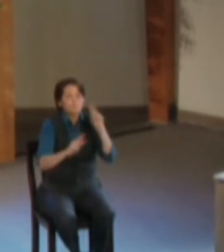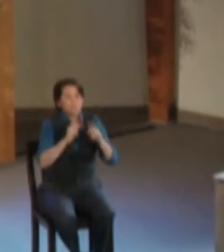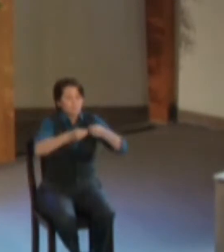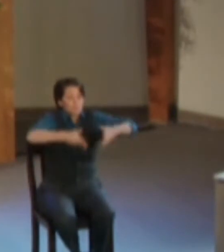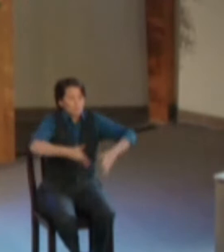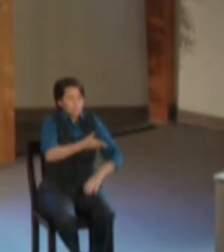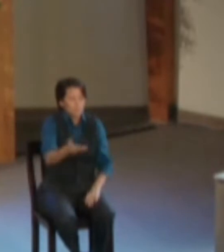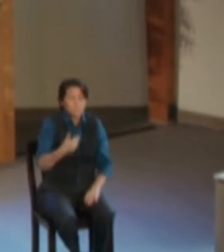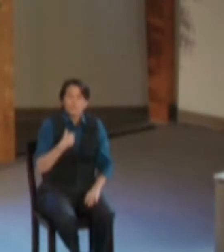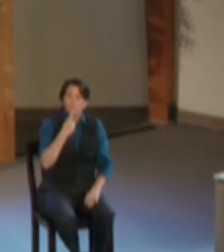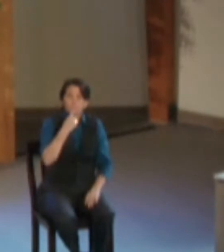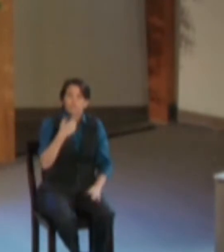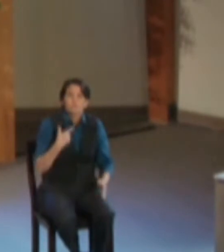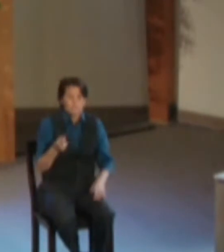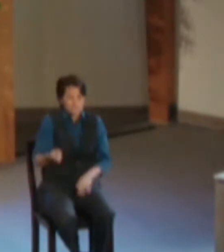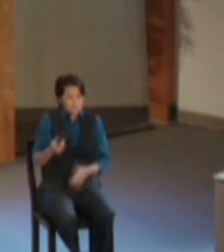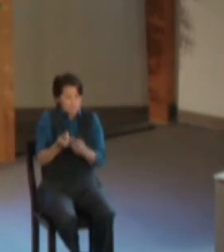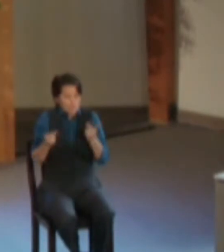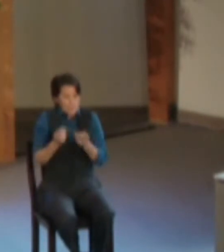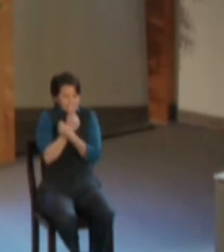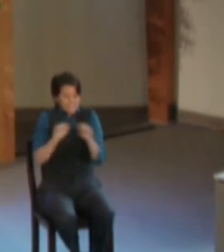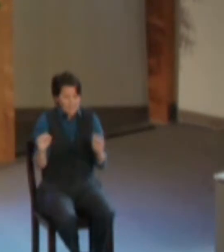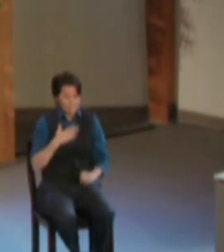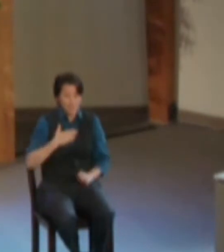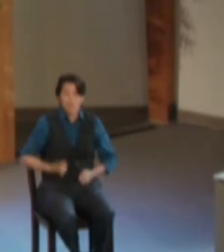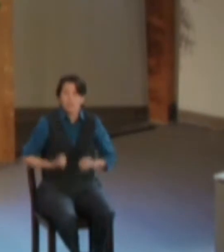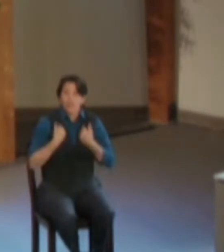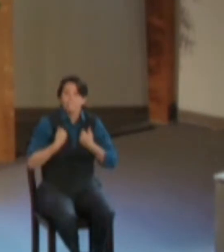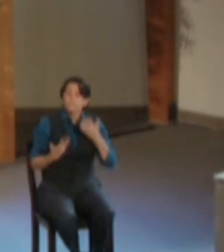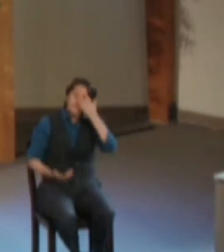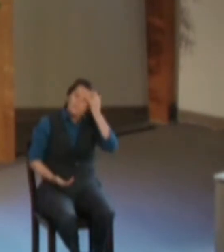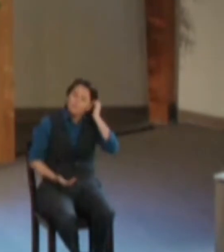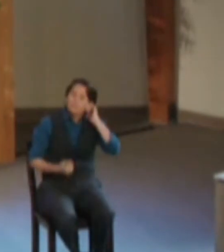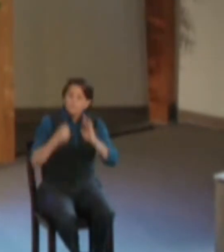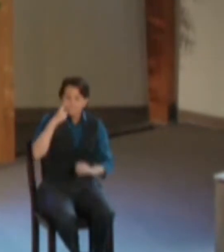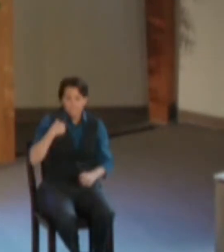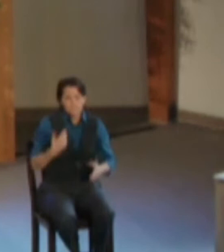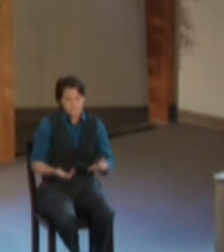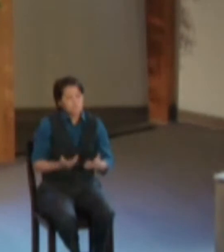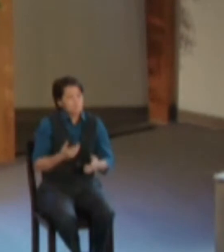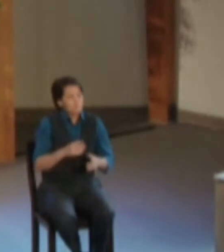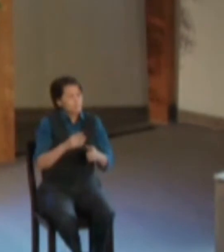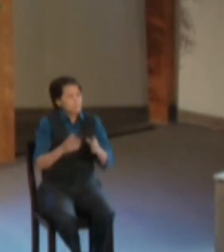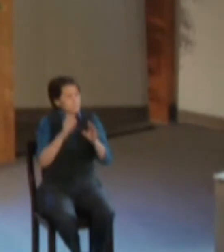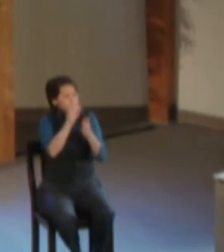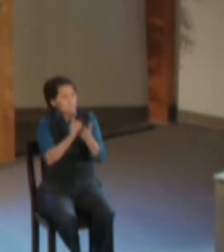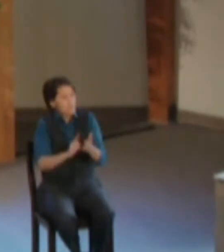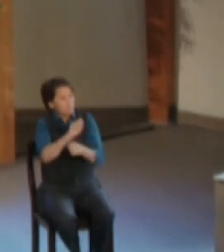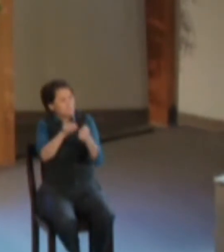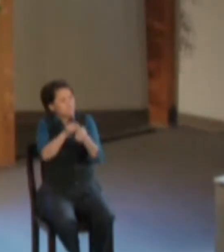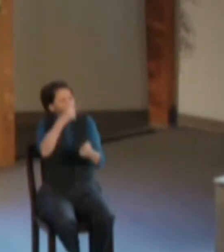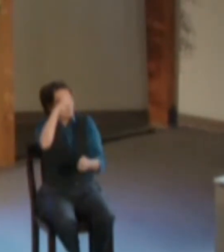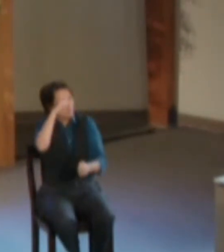say this place pretty much saved my life. James Clapp lives at the Conestoga Hut Village, designed especially for veterans. There are several of